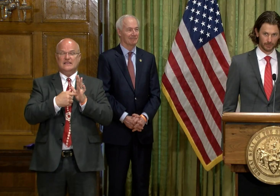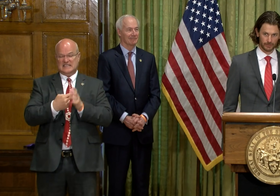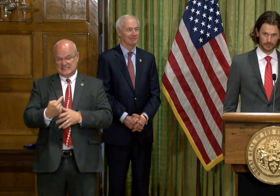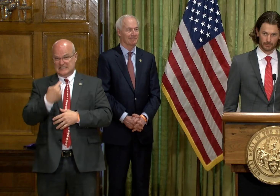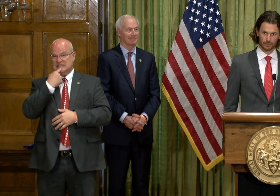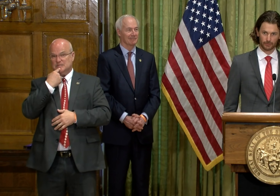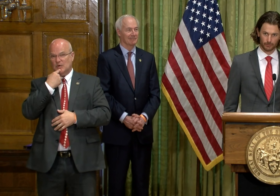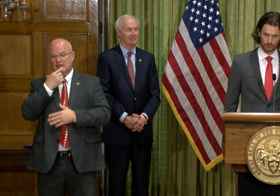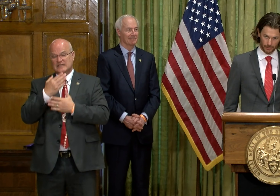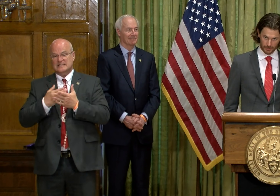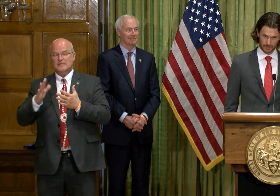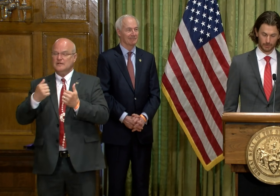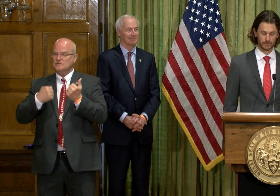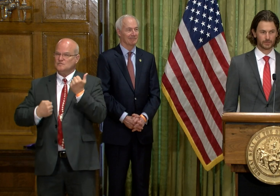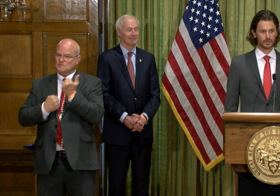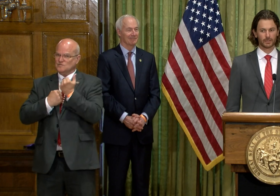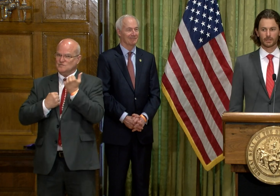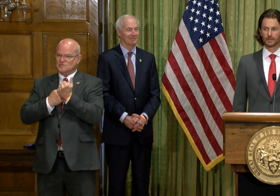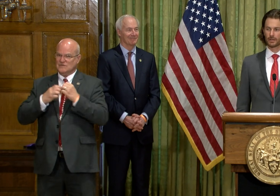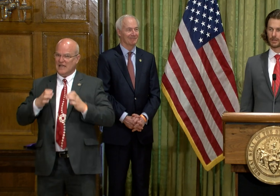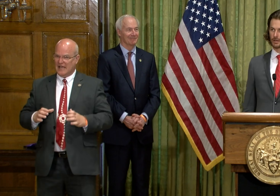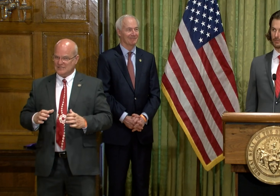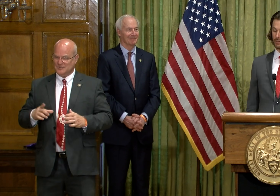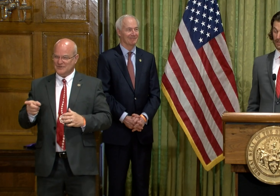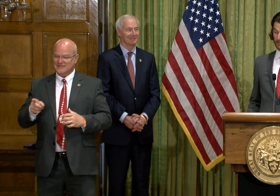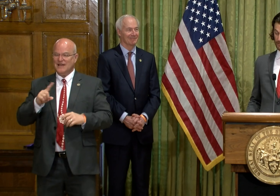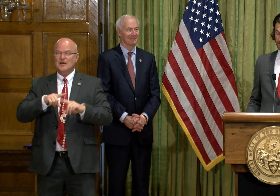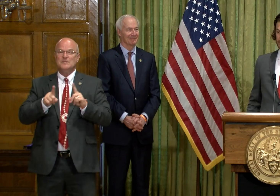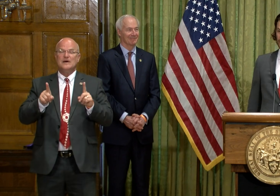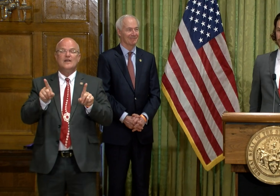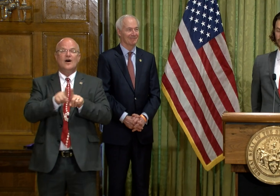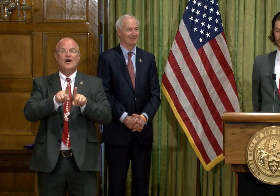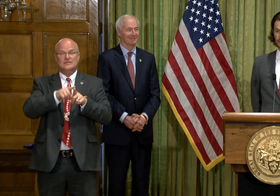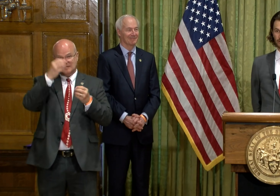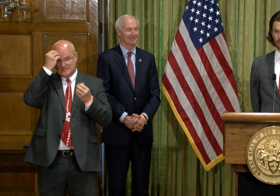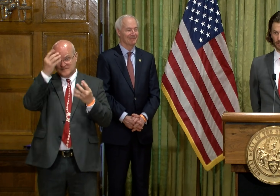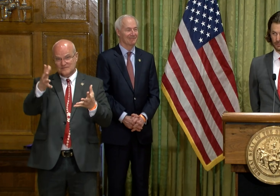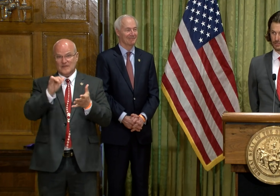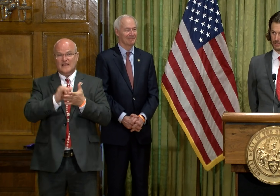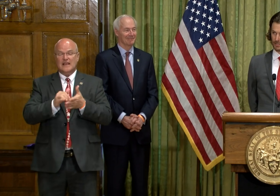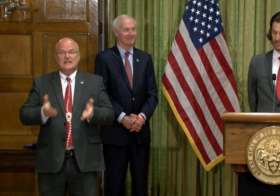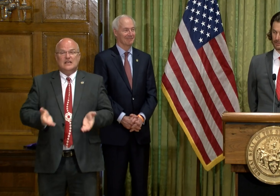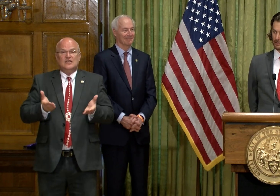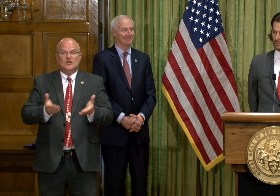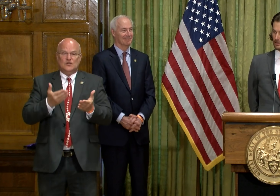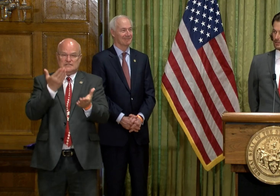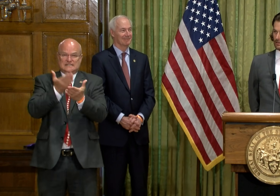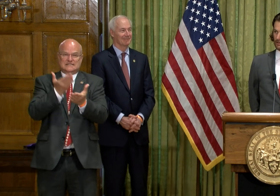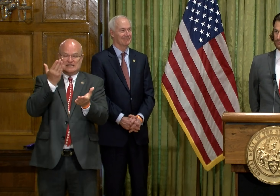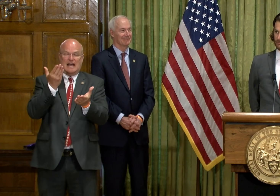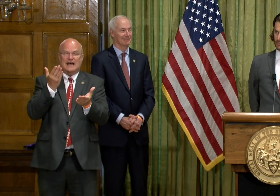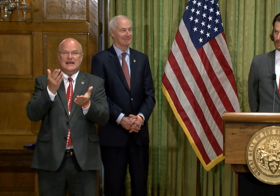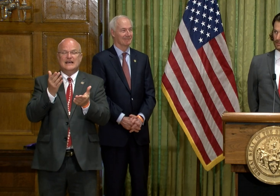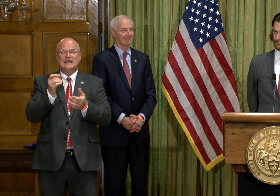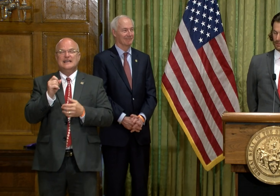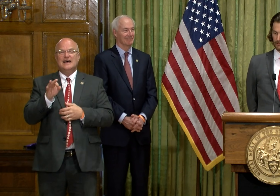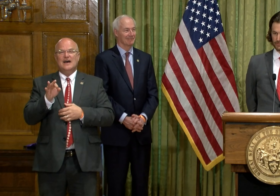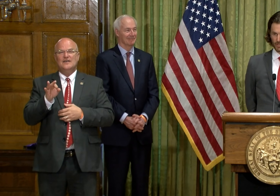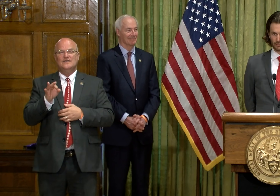disappointing development to some of their loyal customers. But I can also tell you that it's an encouraging sign